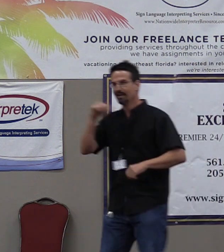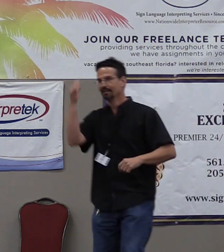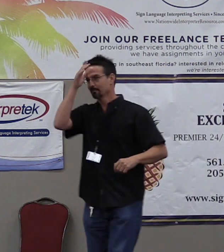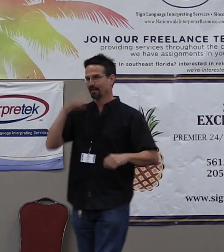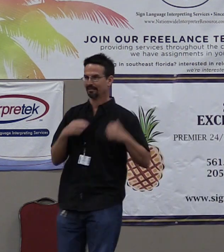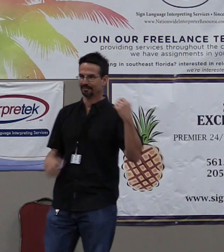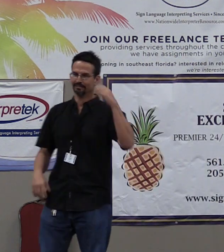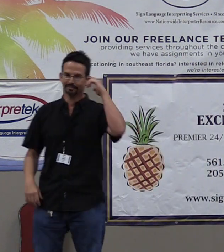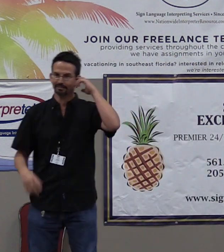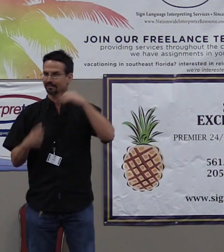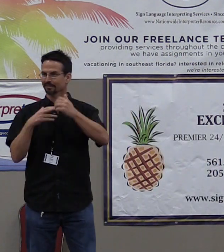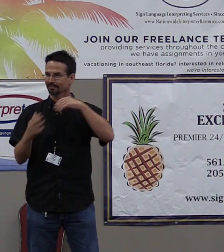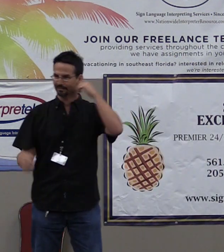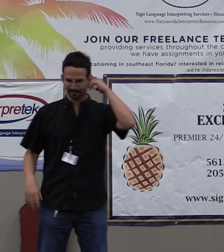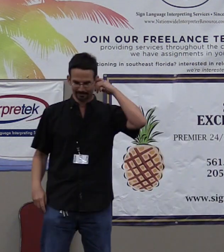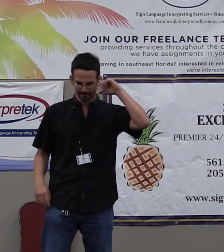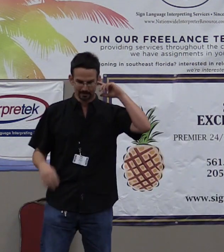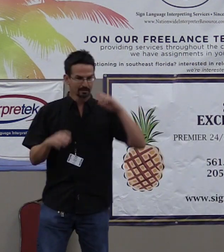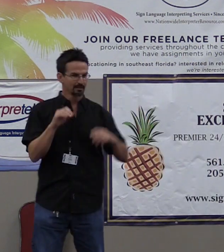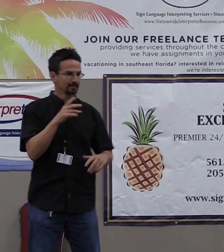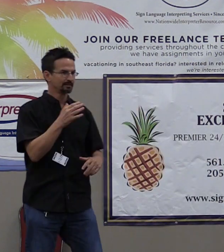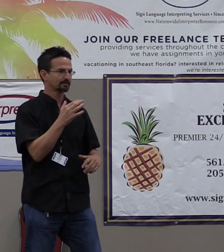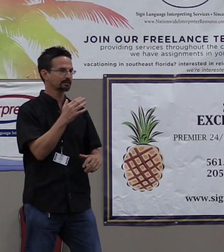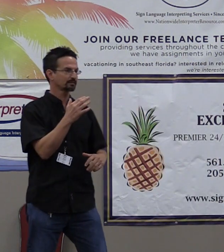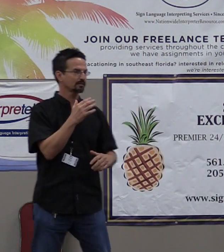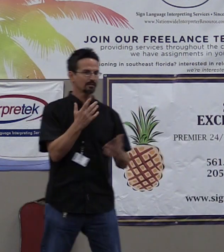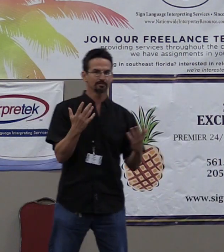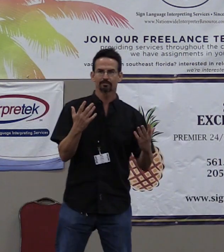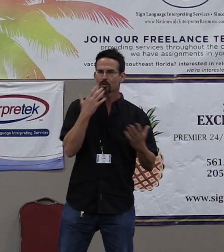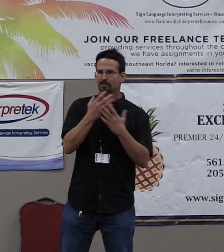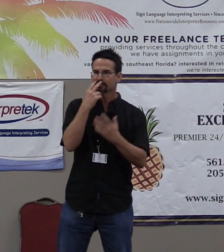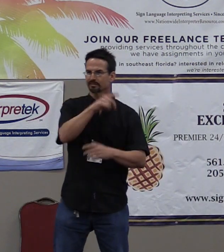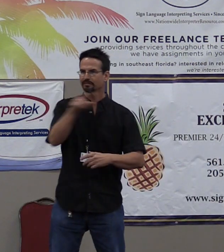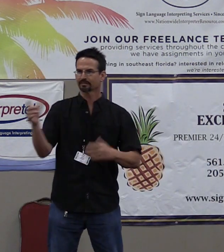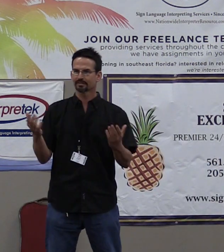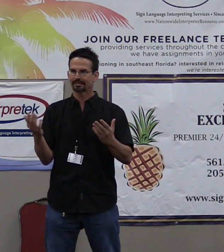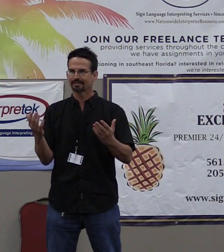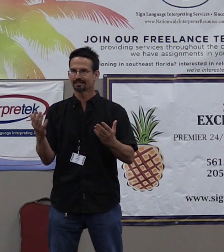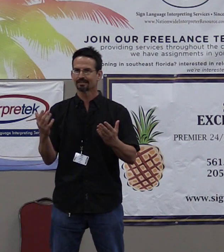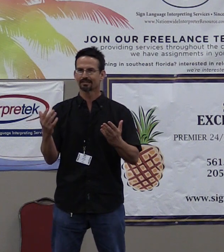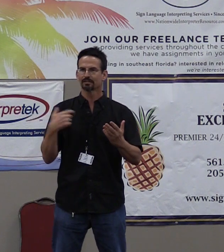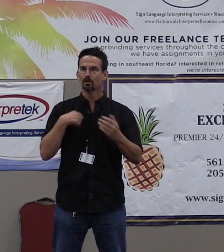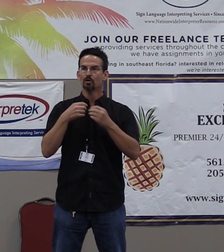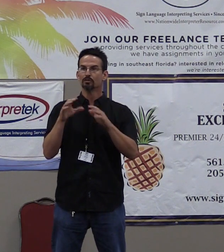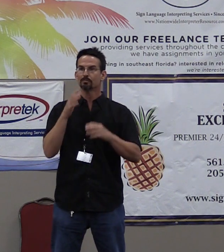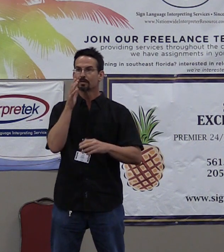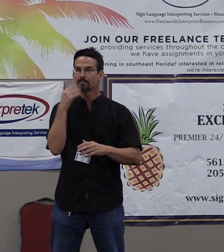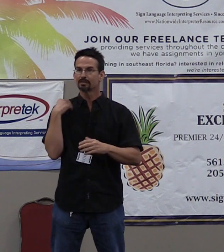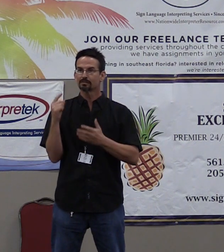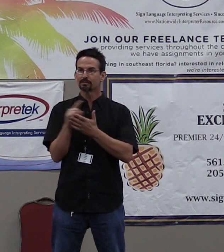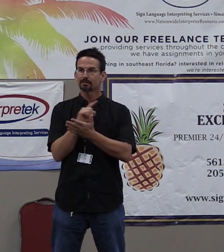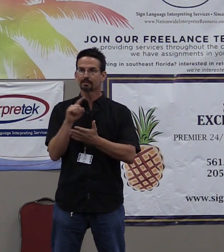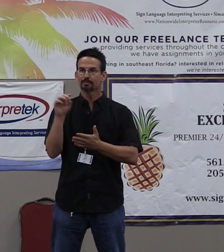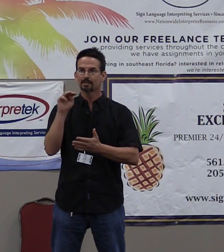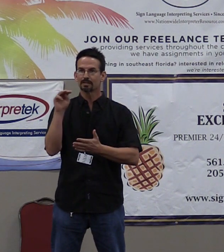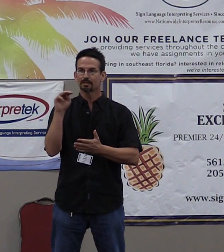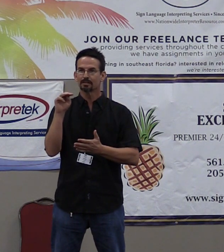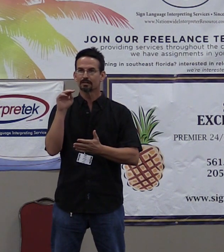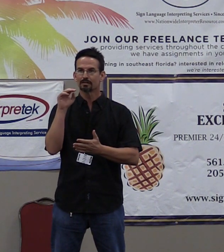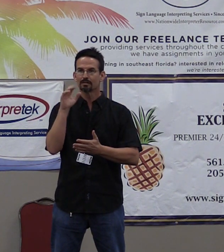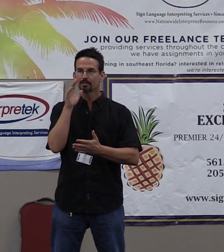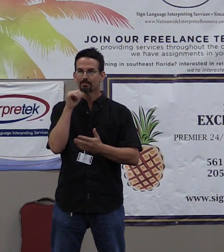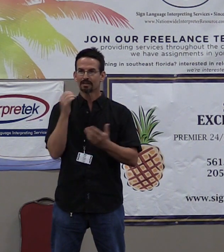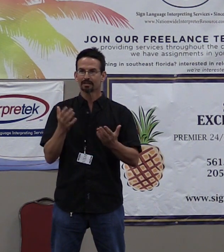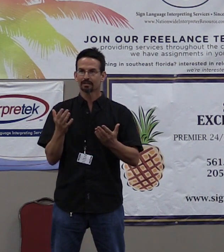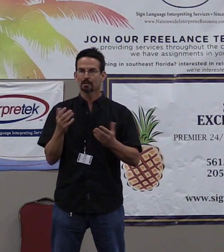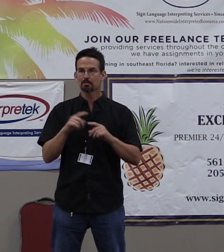Oh, I see myself there. I look like another guy, but anyways, it's good to see you here. I